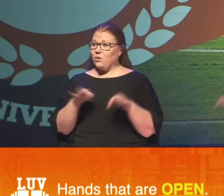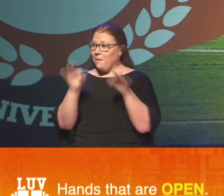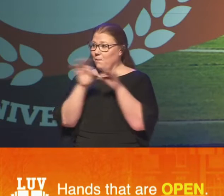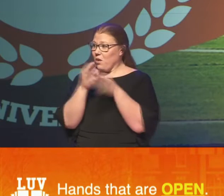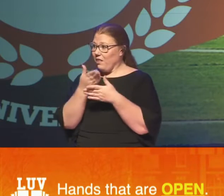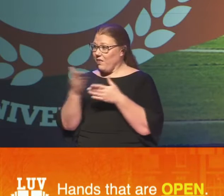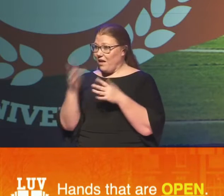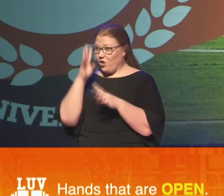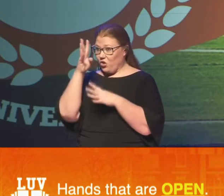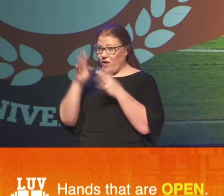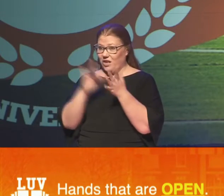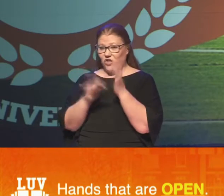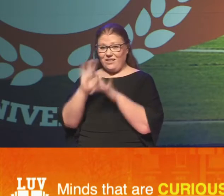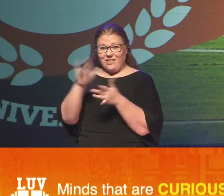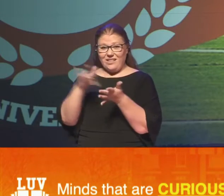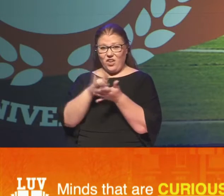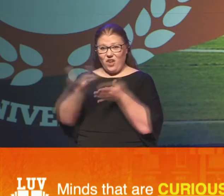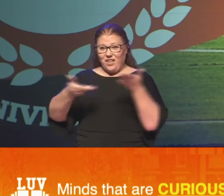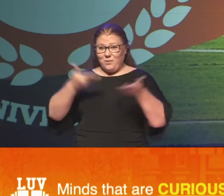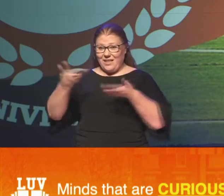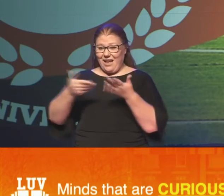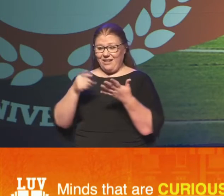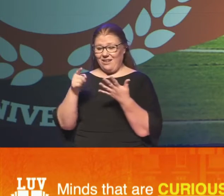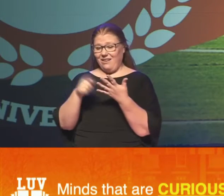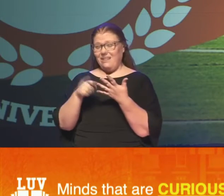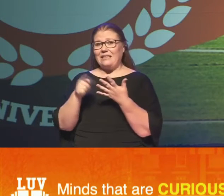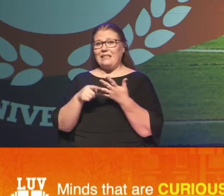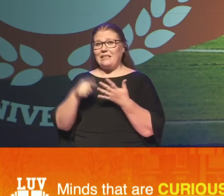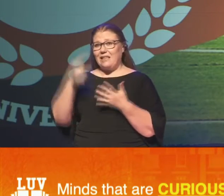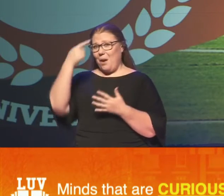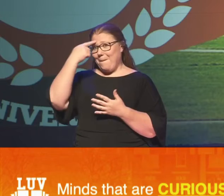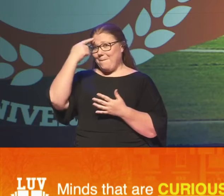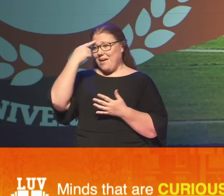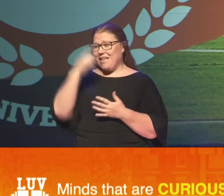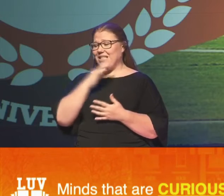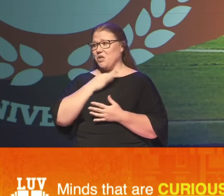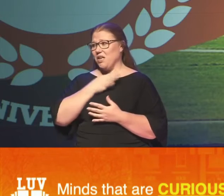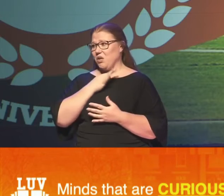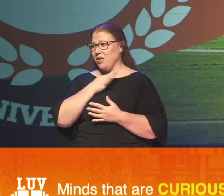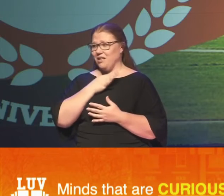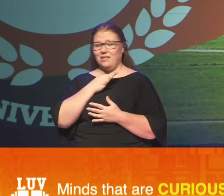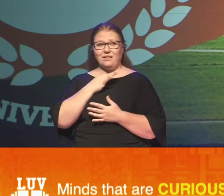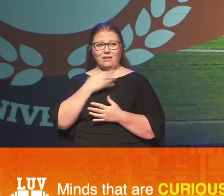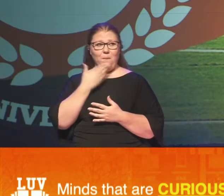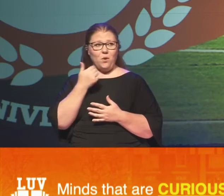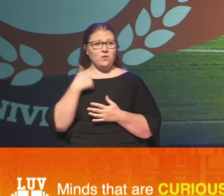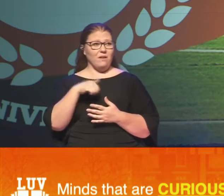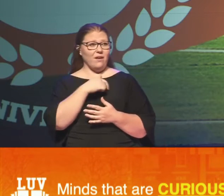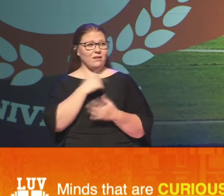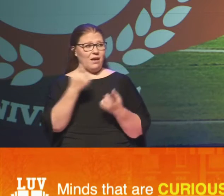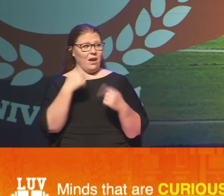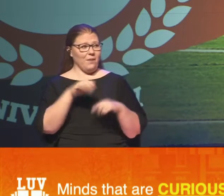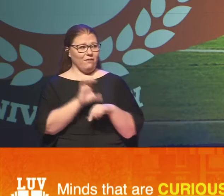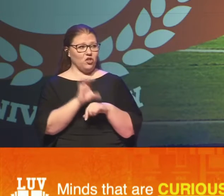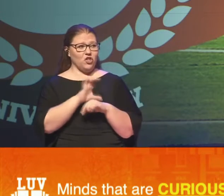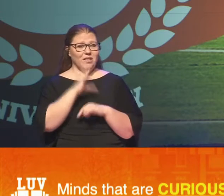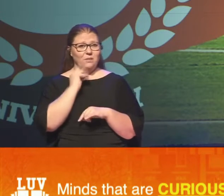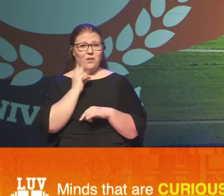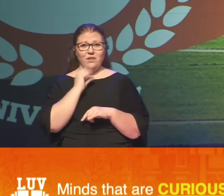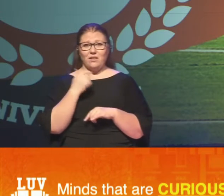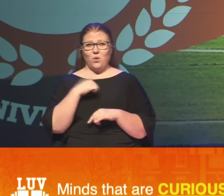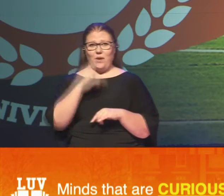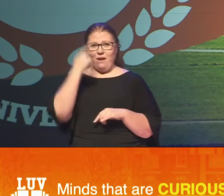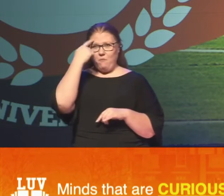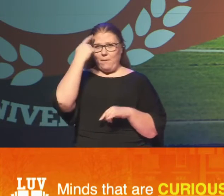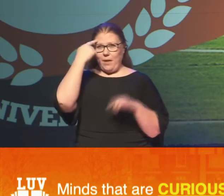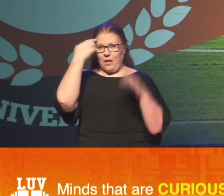creating Jesus-centered hospitality, and that's minds that are curious. See, most of us come and have had a church experience where we have minds